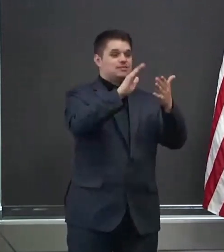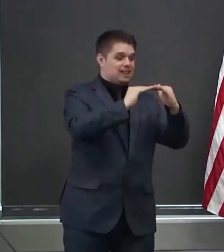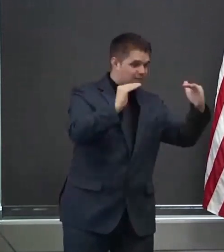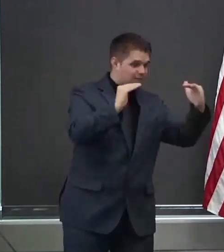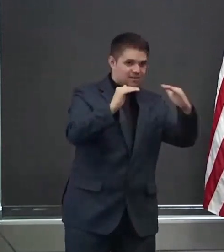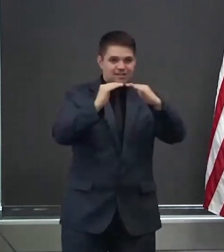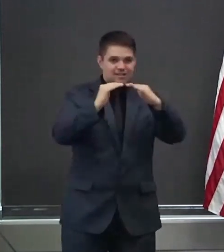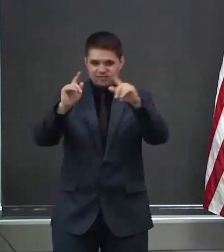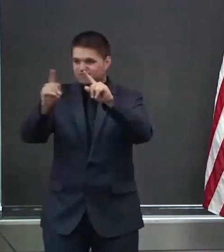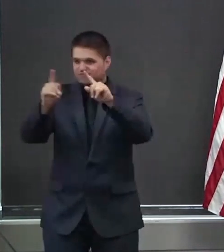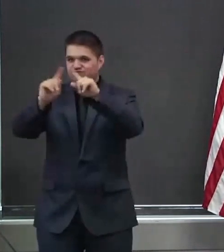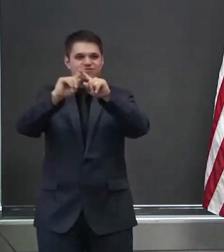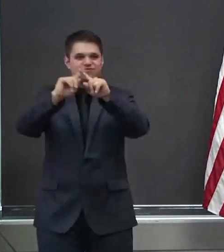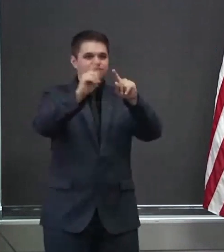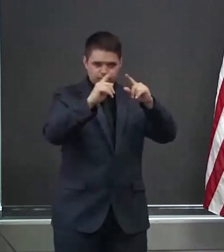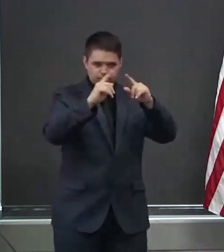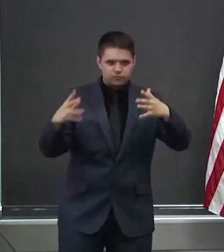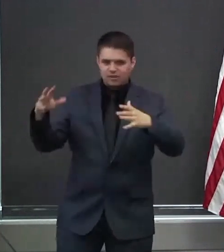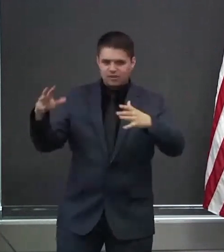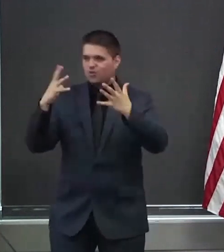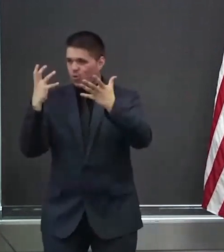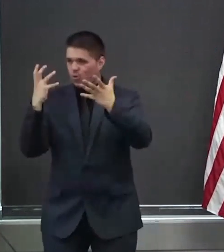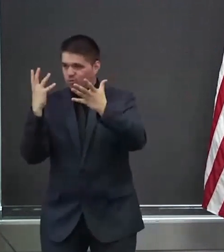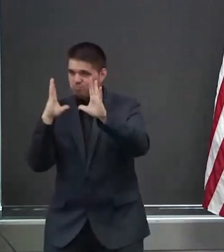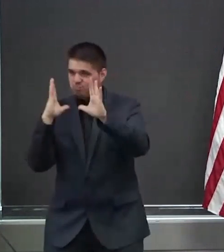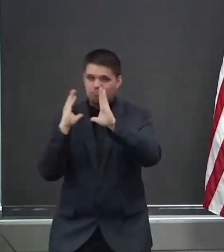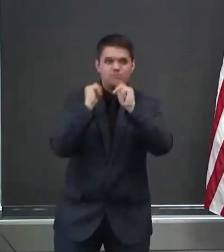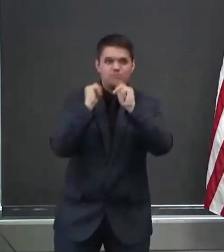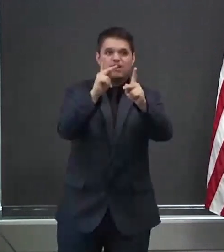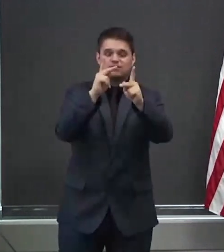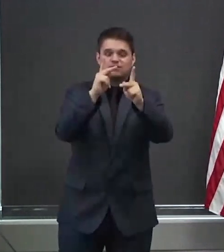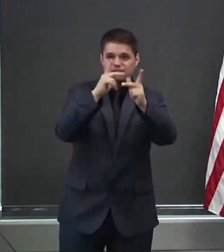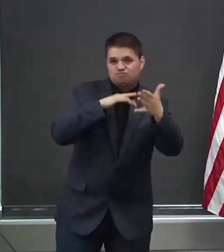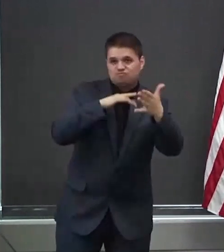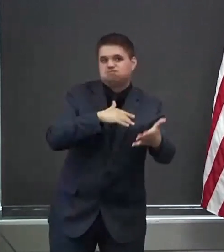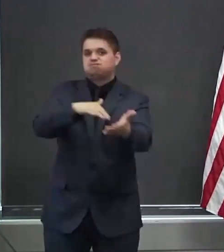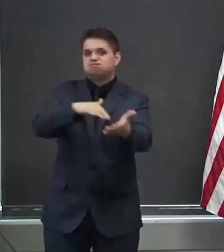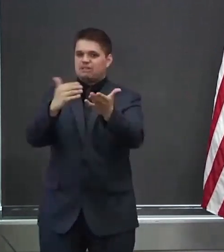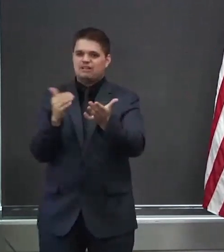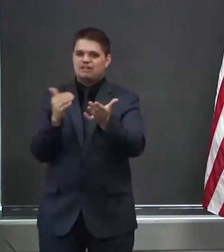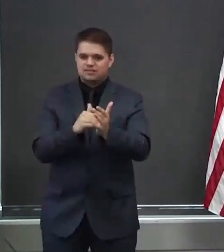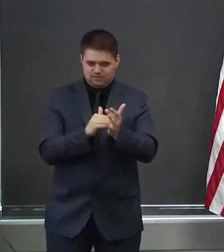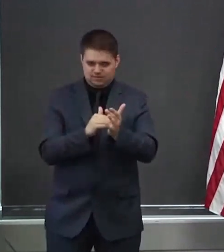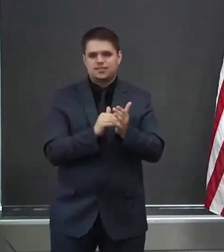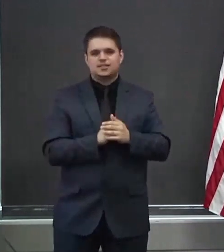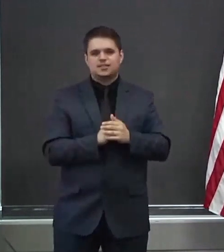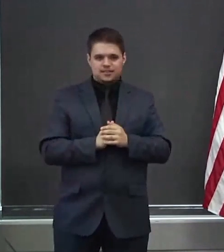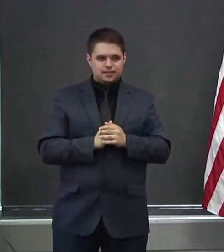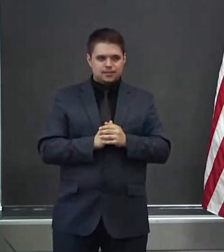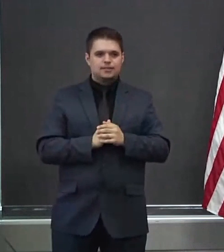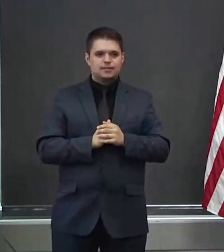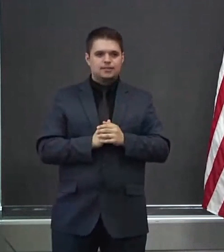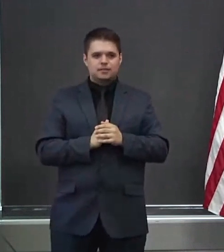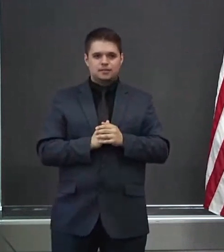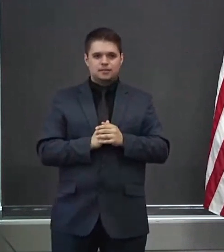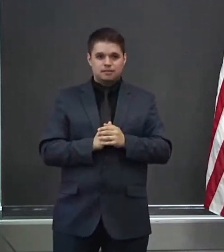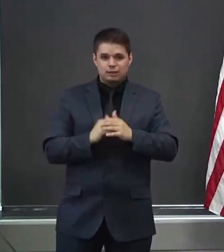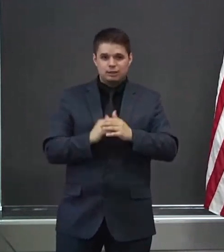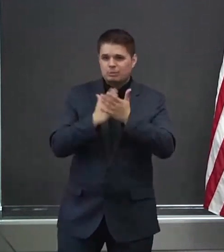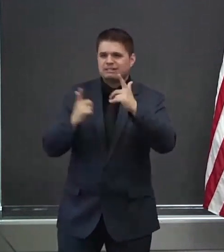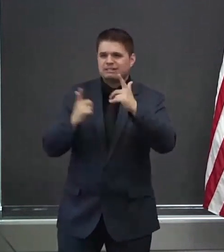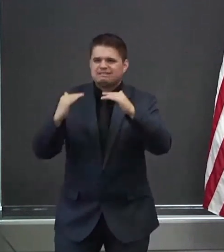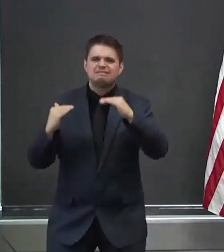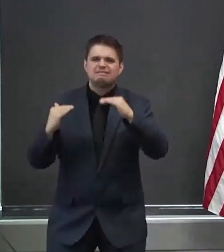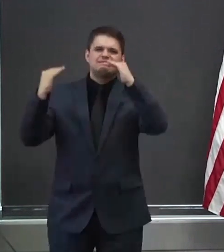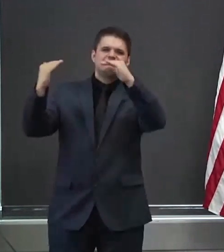university level back in the classrooms as quickly as possible. At the higher education level, they've been able